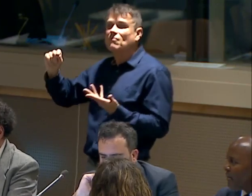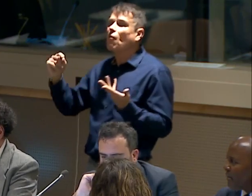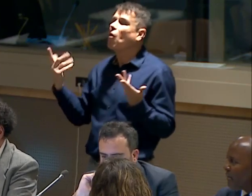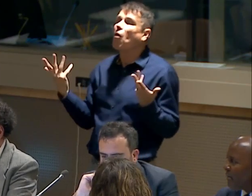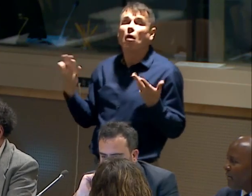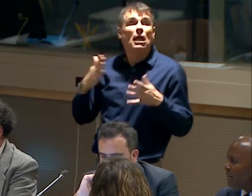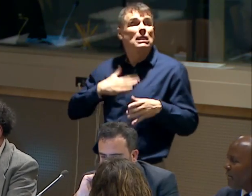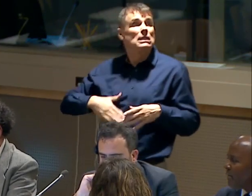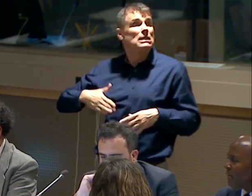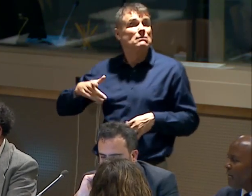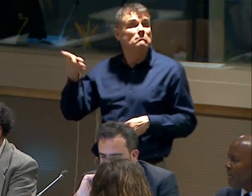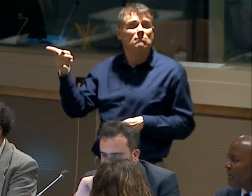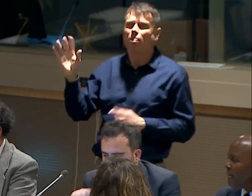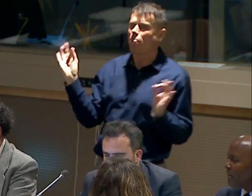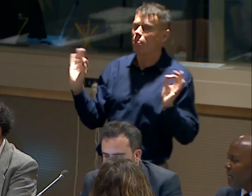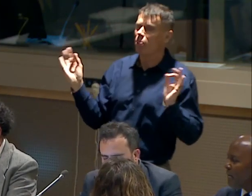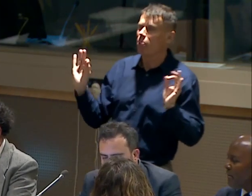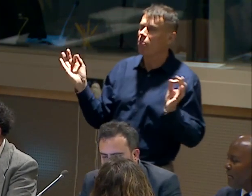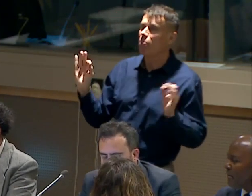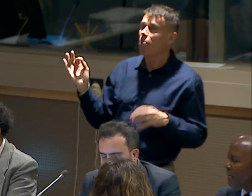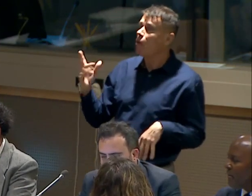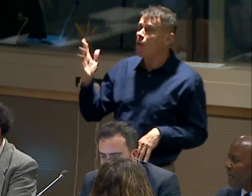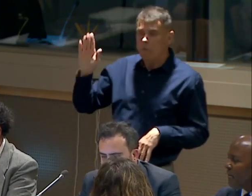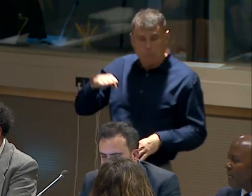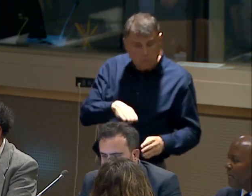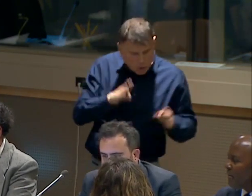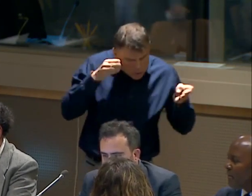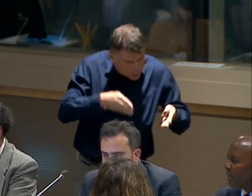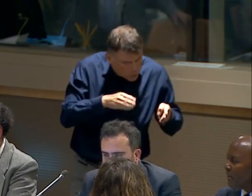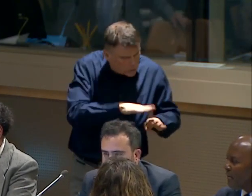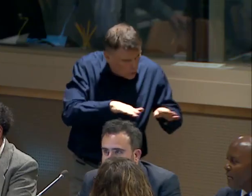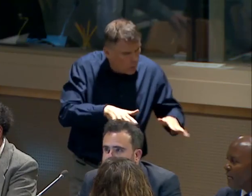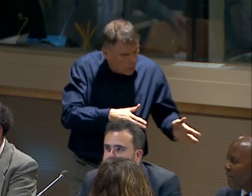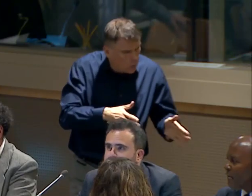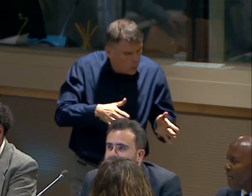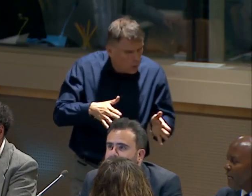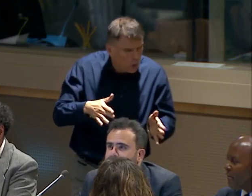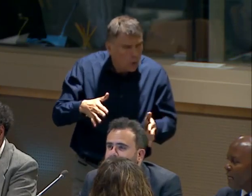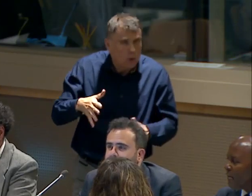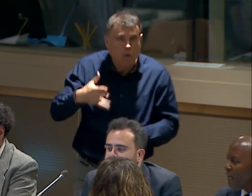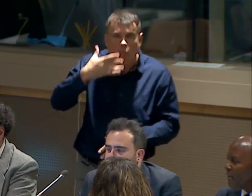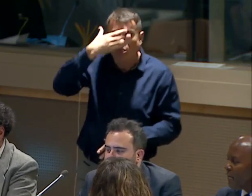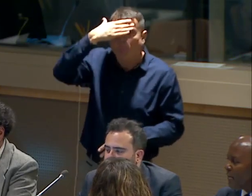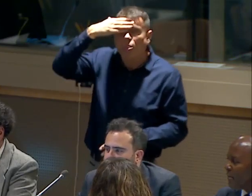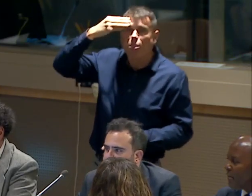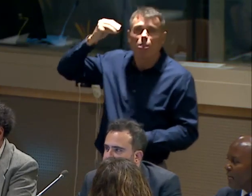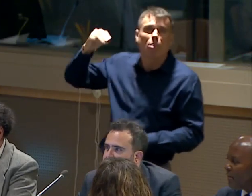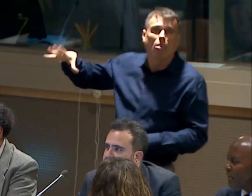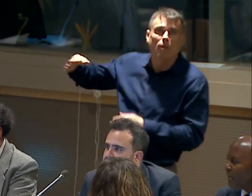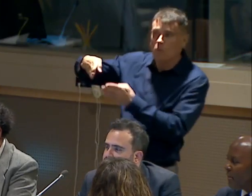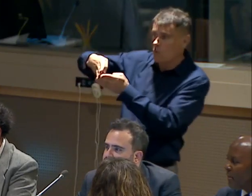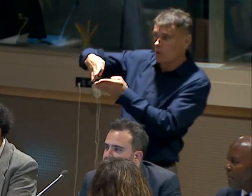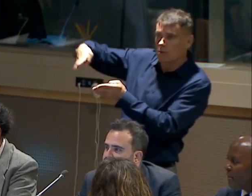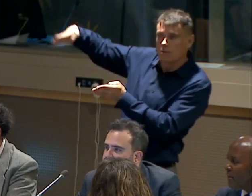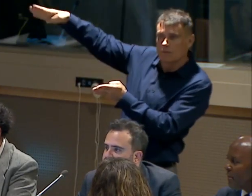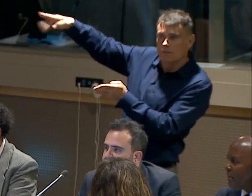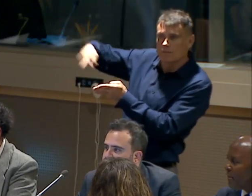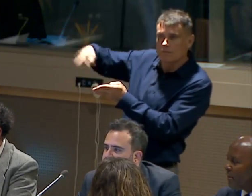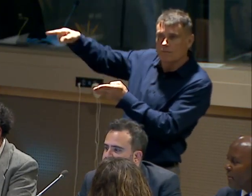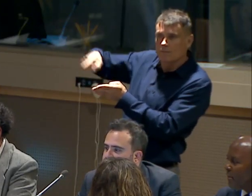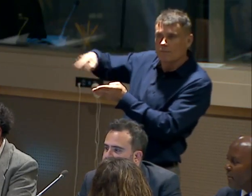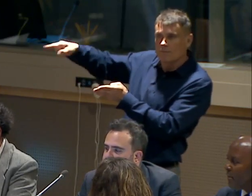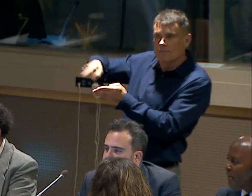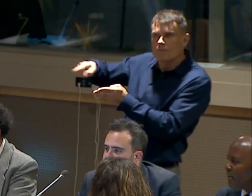Too many aging autistic adults face barriers to health care, untreated physical and mental health